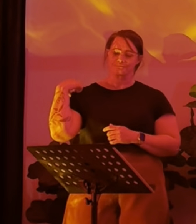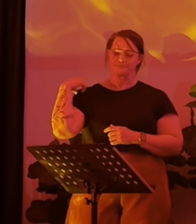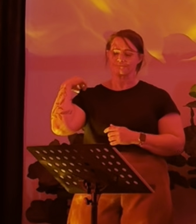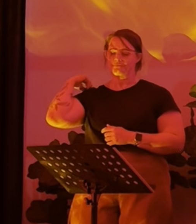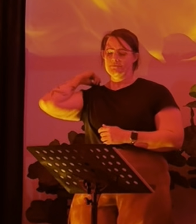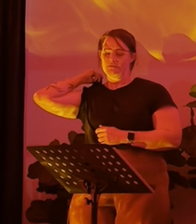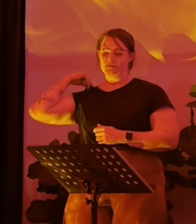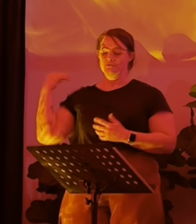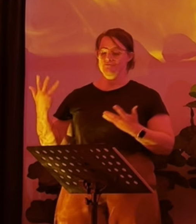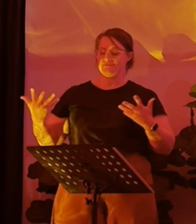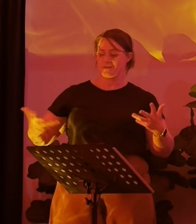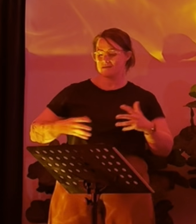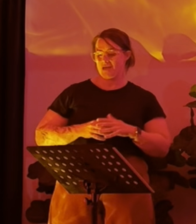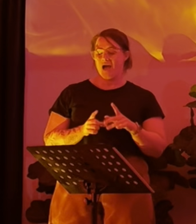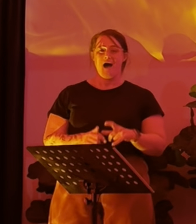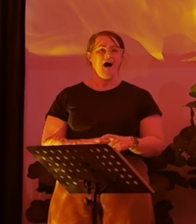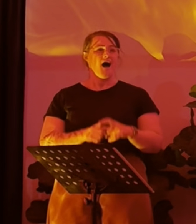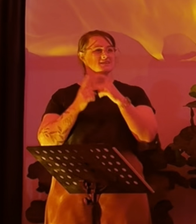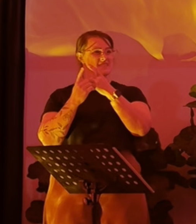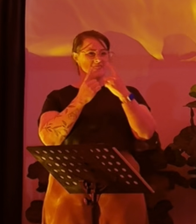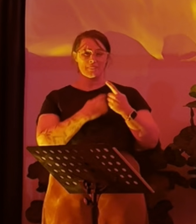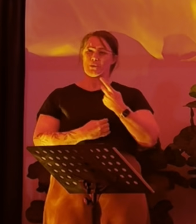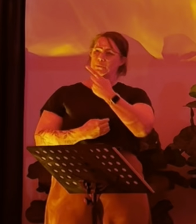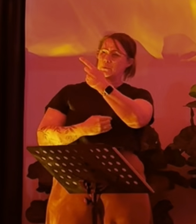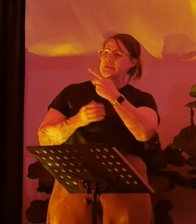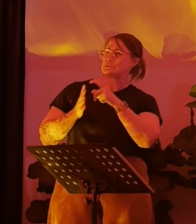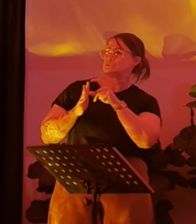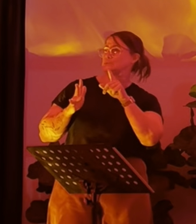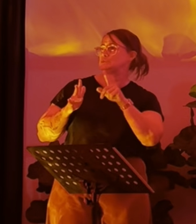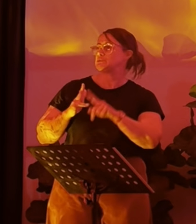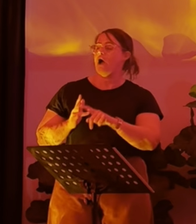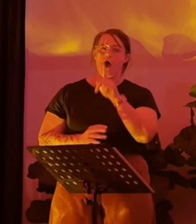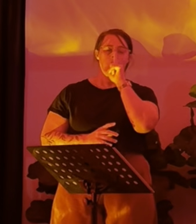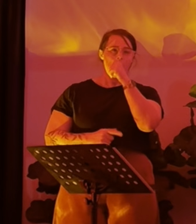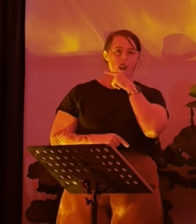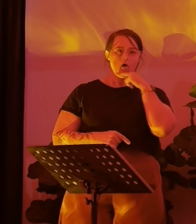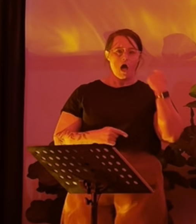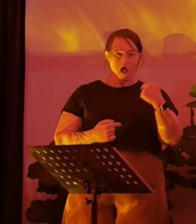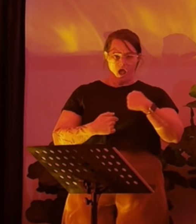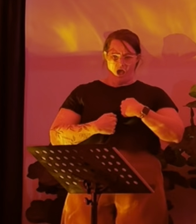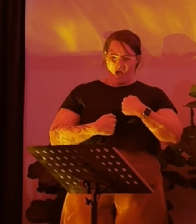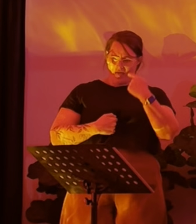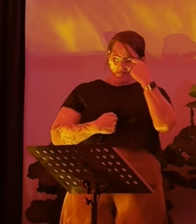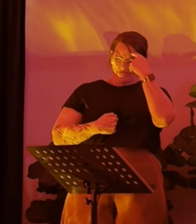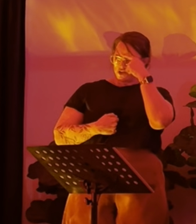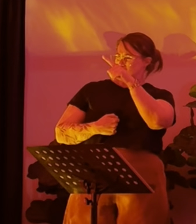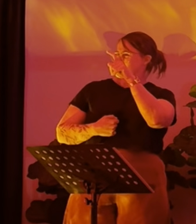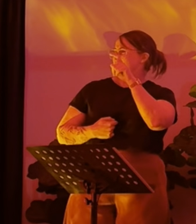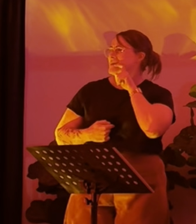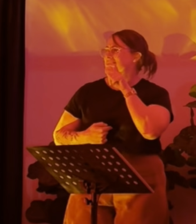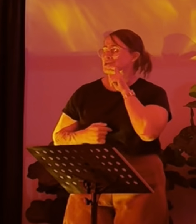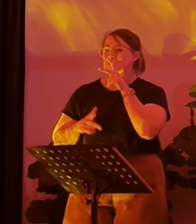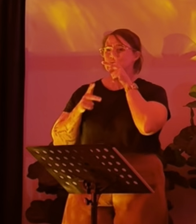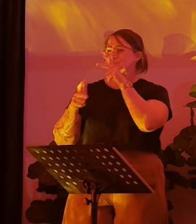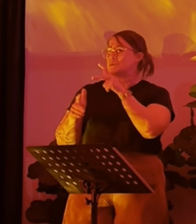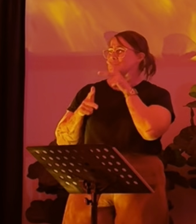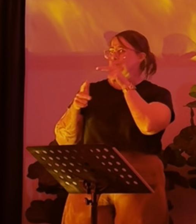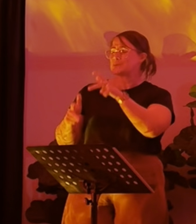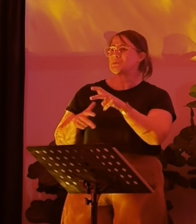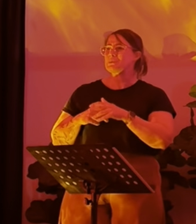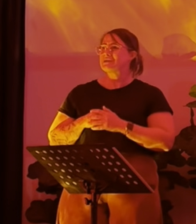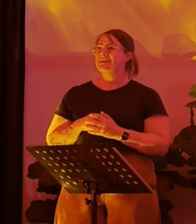Look, see, this gonna be the hardest thing we've ever had to do. And I can't lie, part of me thinks you're being funny, boo. But I can look at you, I'm